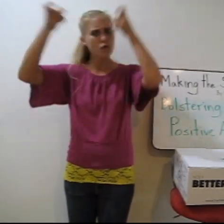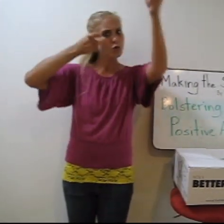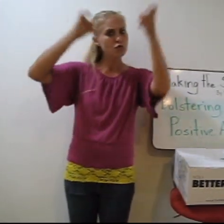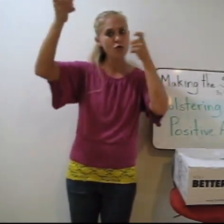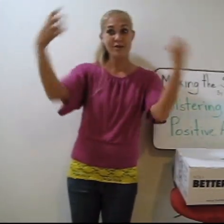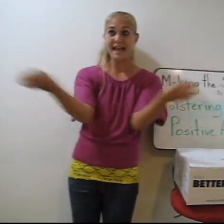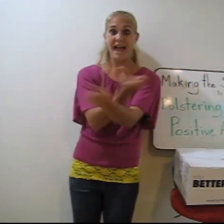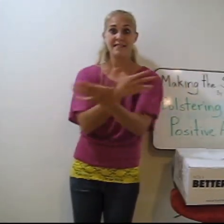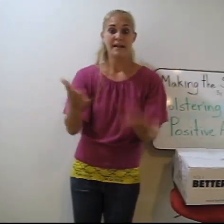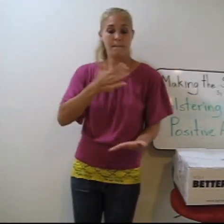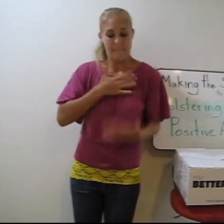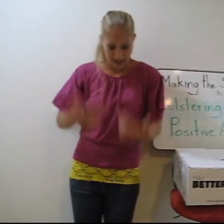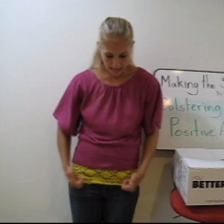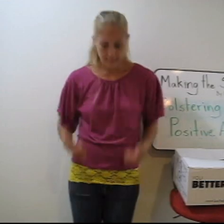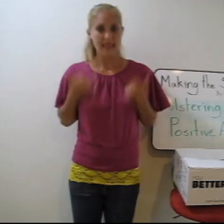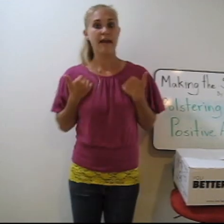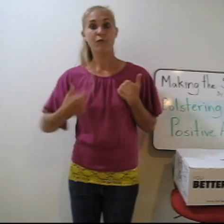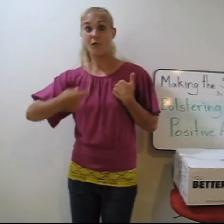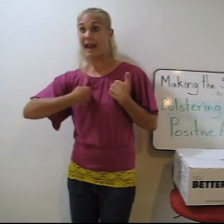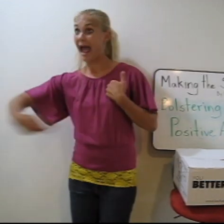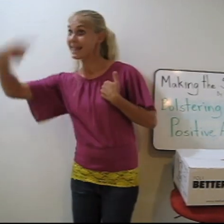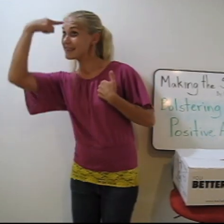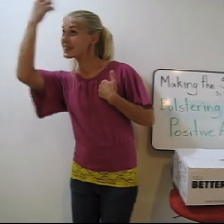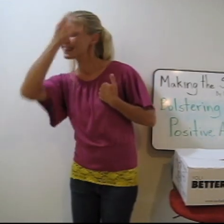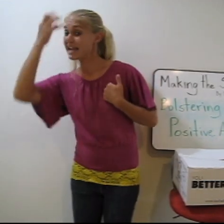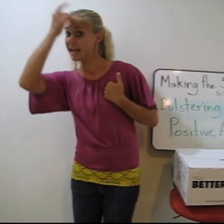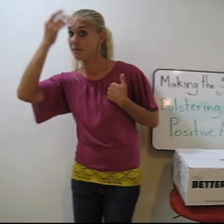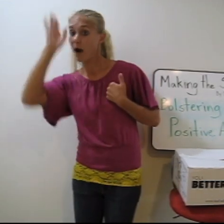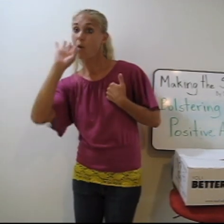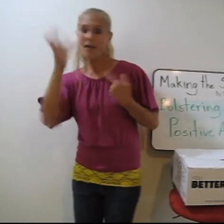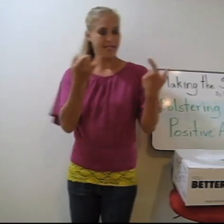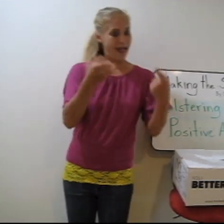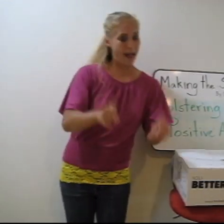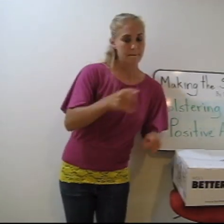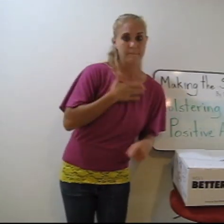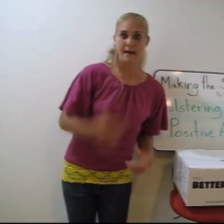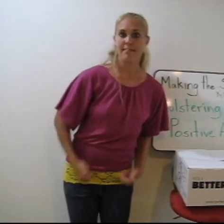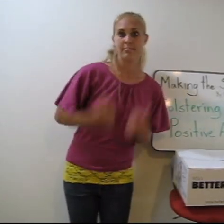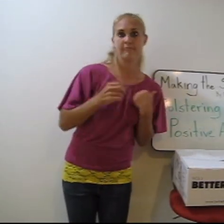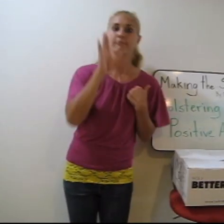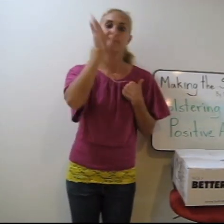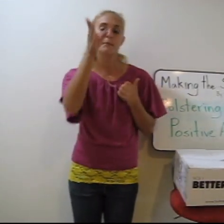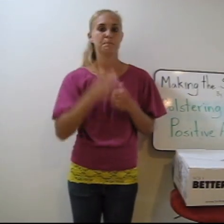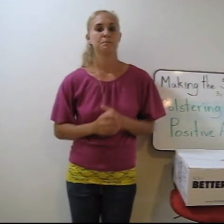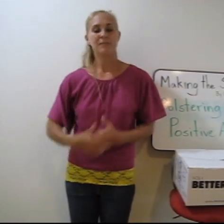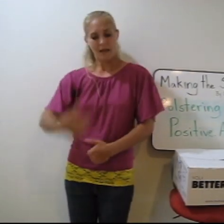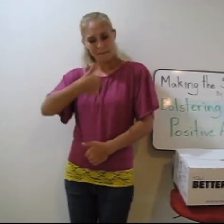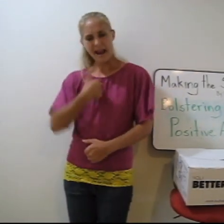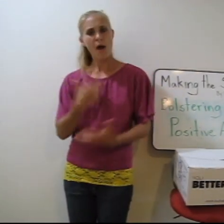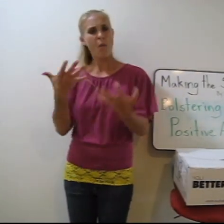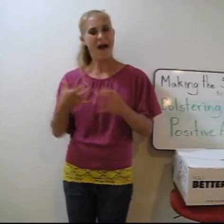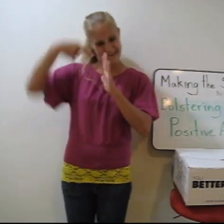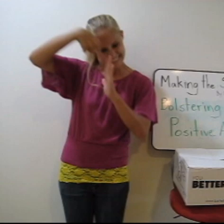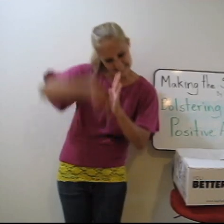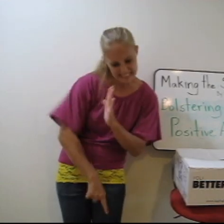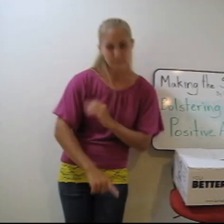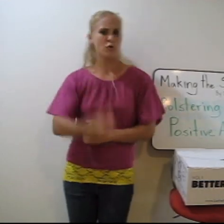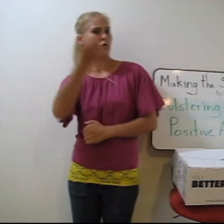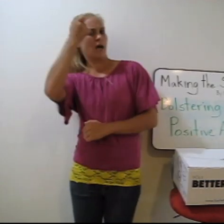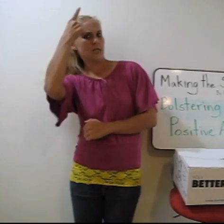outcomes in your life. What you think about comes about. However, I'm always after the deeper question. If it's our thoughts that